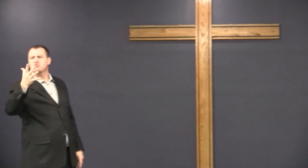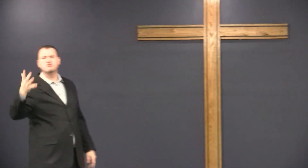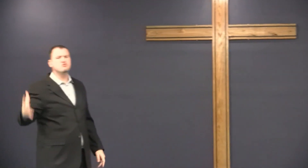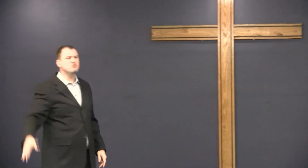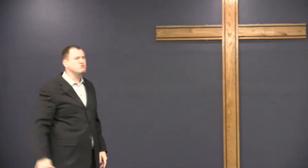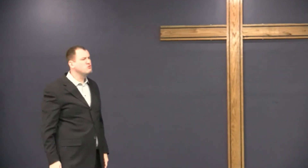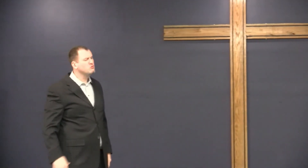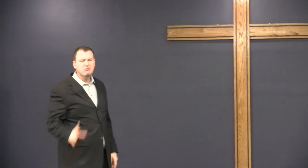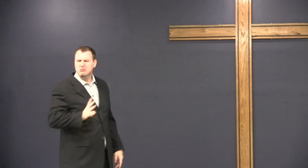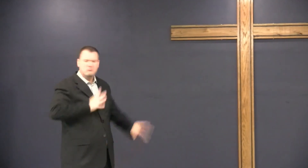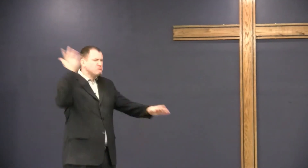say,